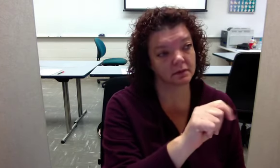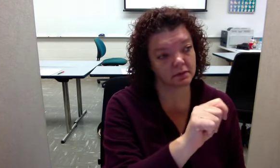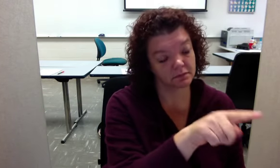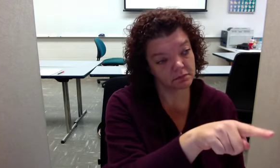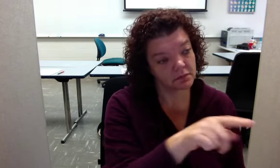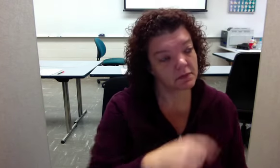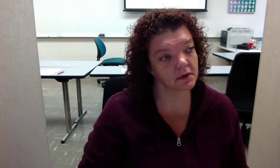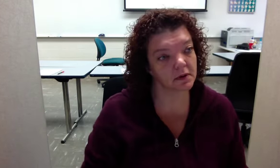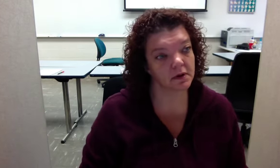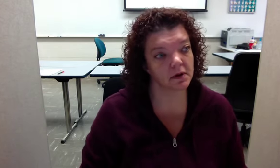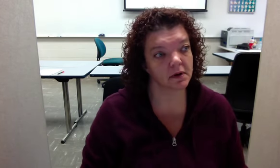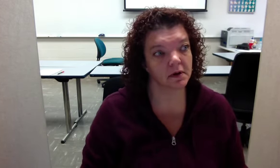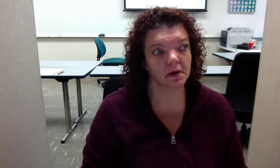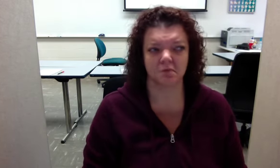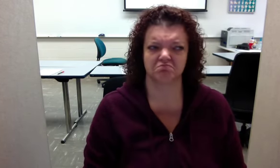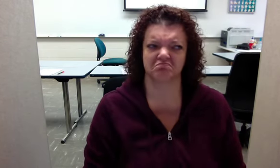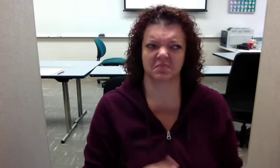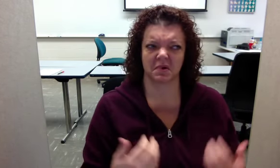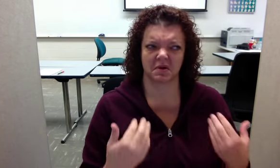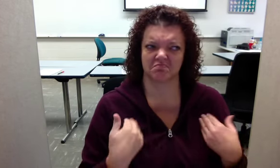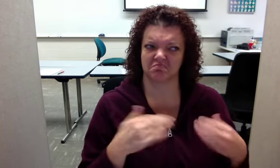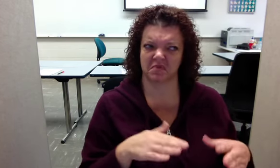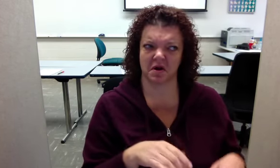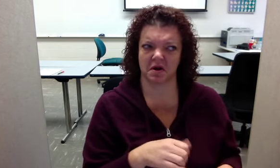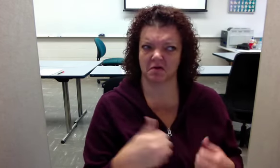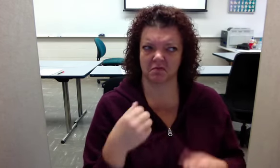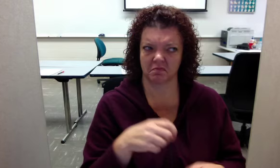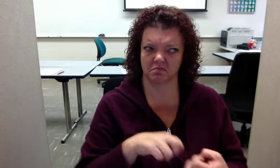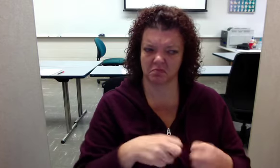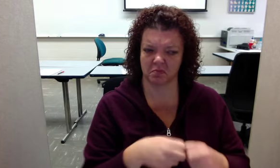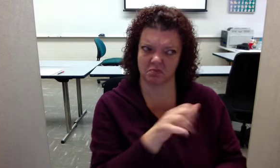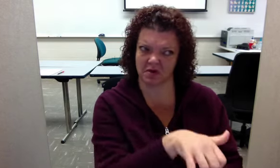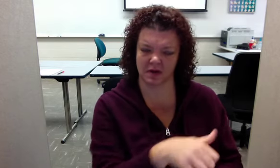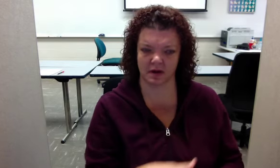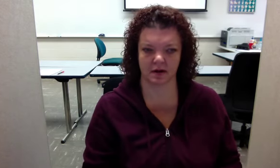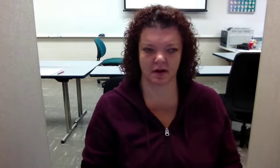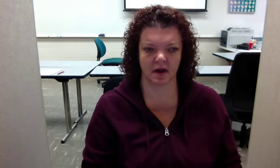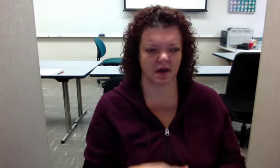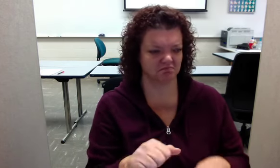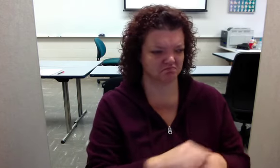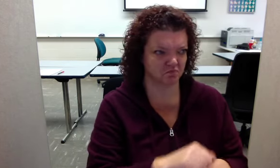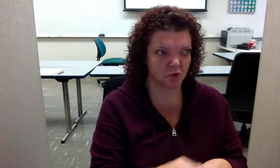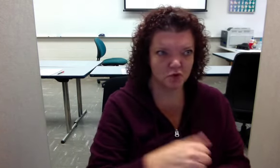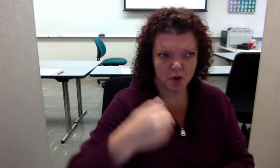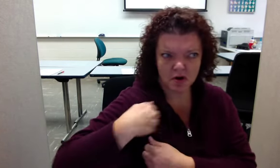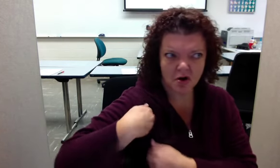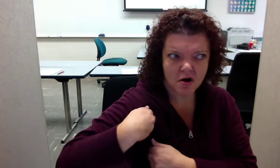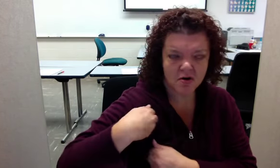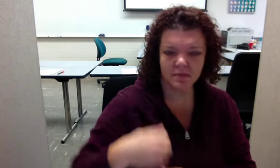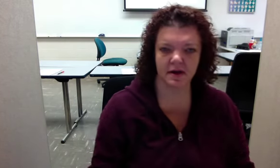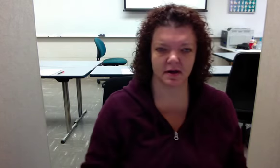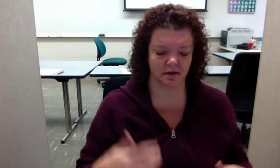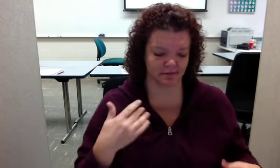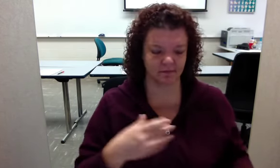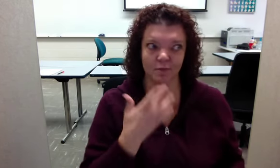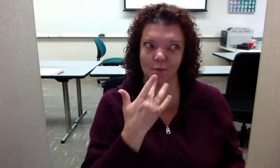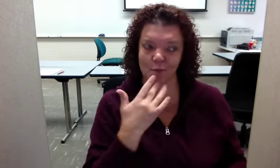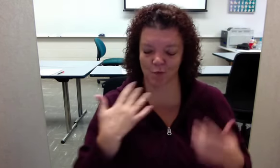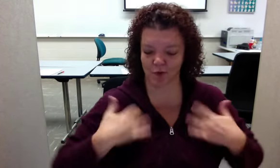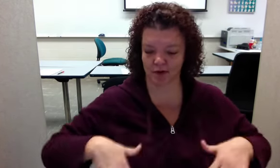Now, they didn't have problems with that. Remember, they had a trained army that had the red coats, and they were ready to go. What was their other problem, Lacey?